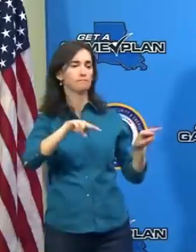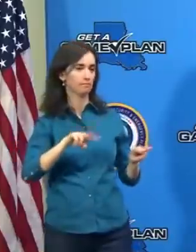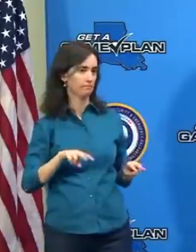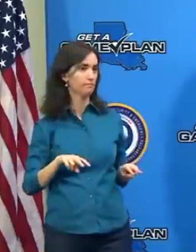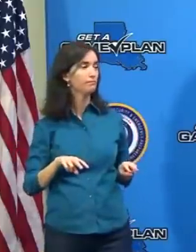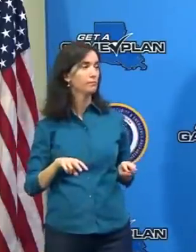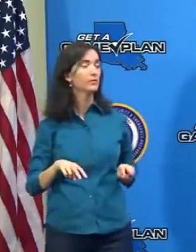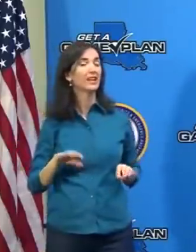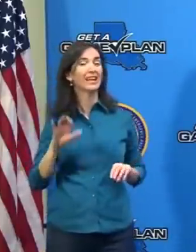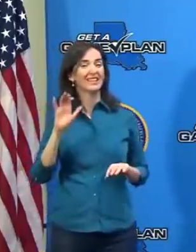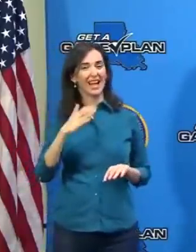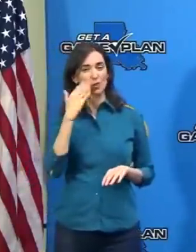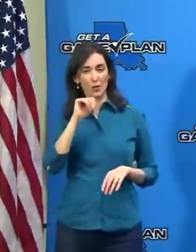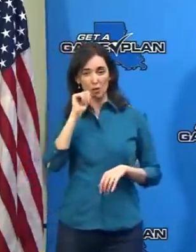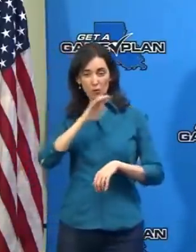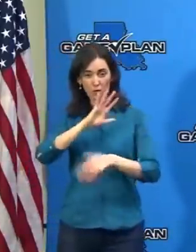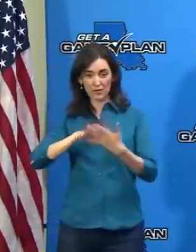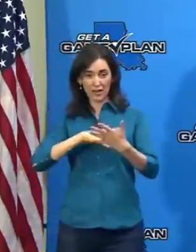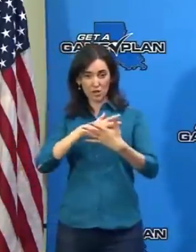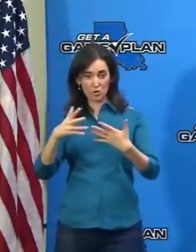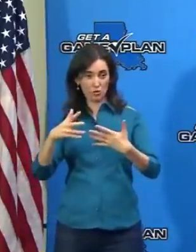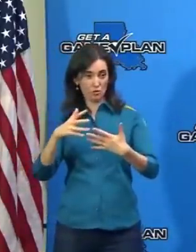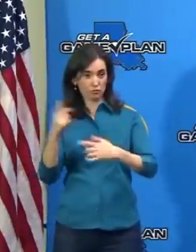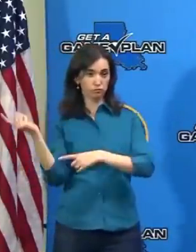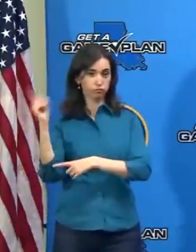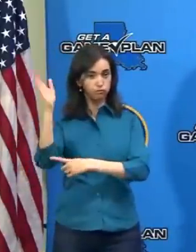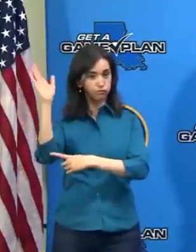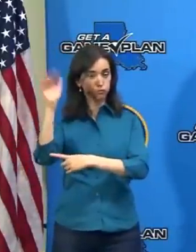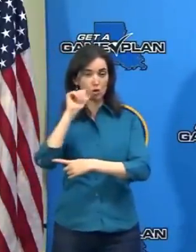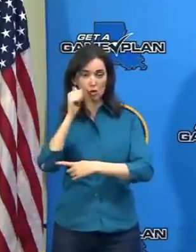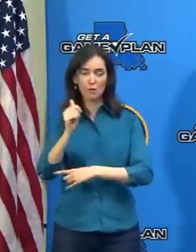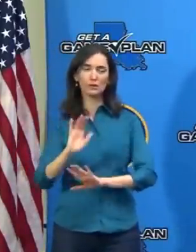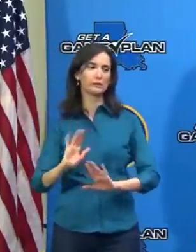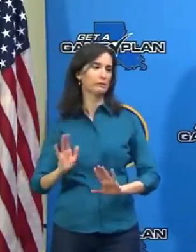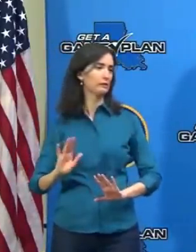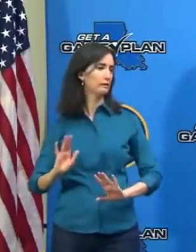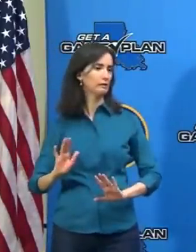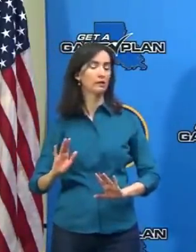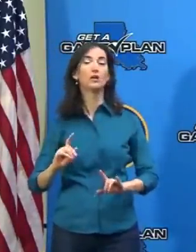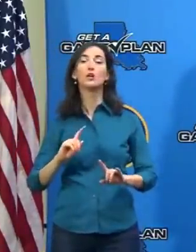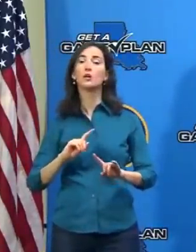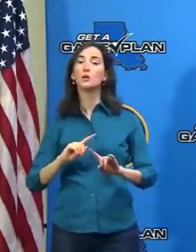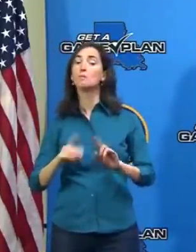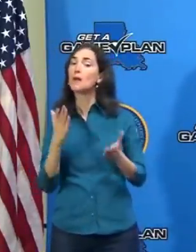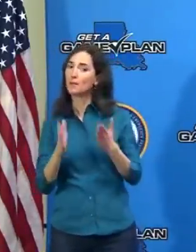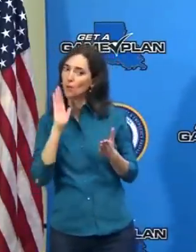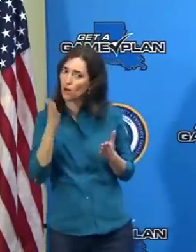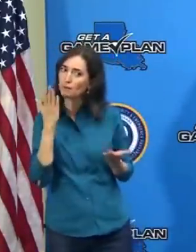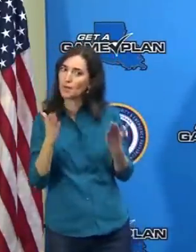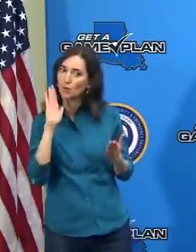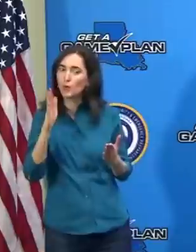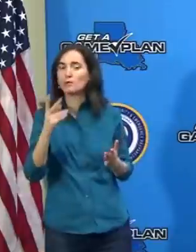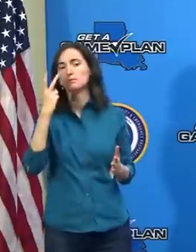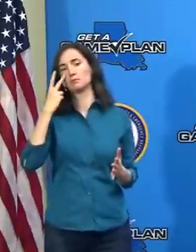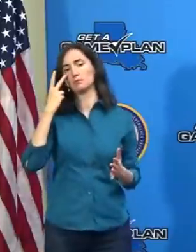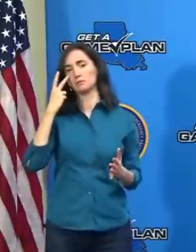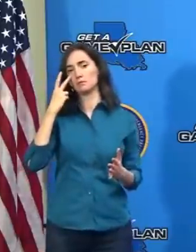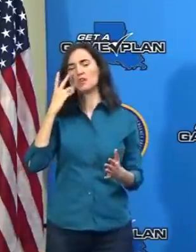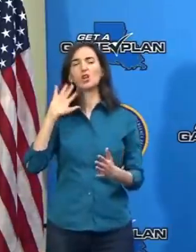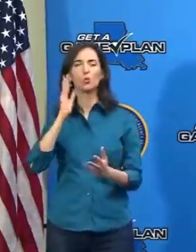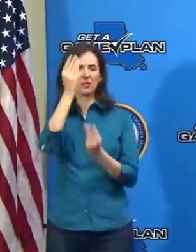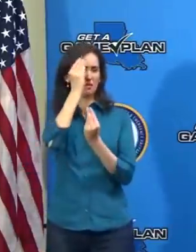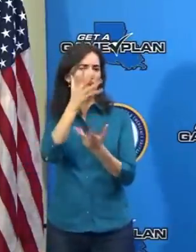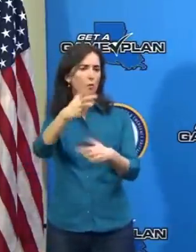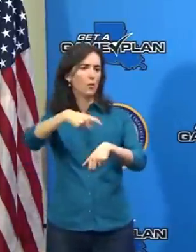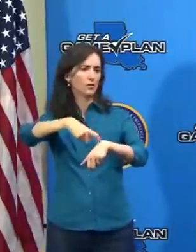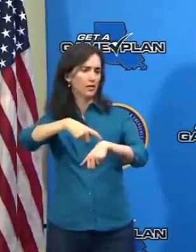one of the reasons we're not going to schedule a press briefing tomorrow, but we may likely have one. But you'll be told what